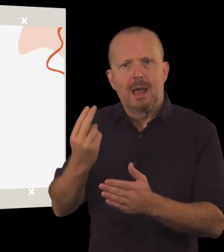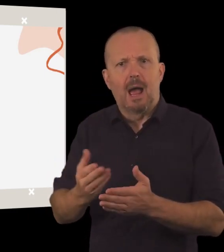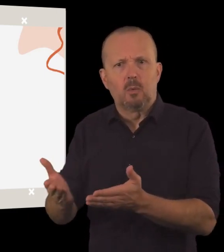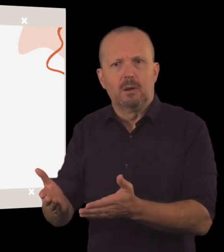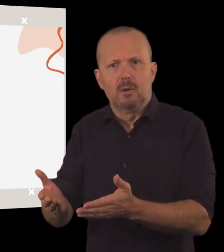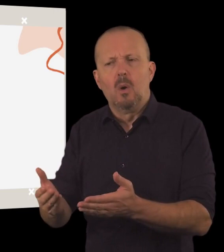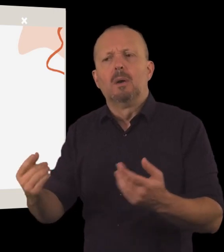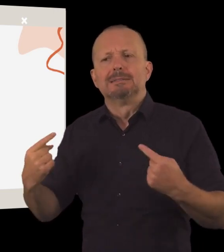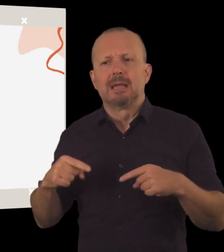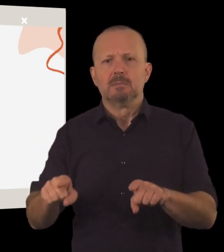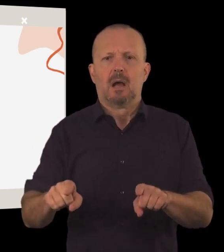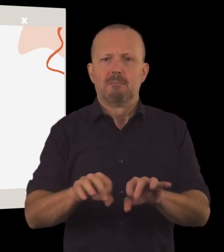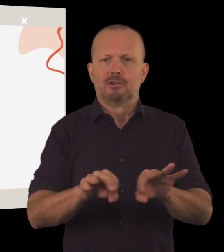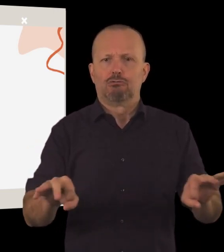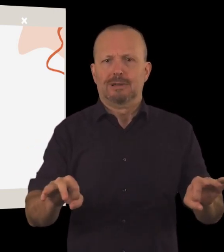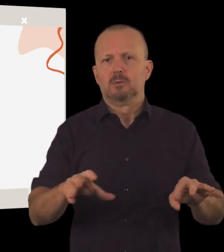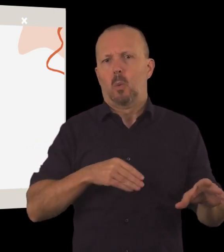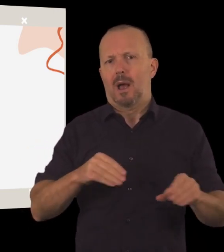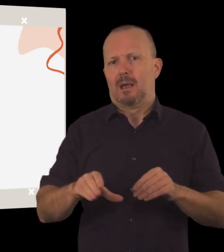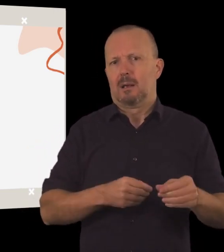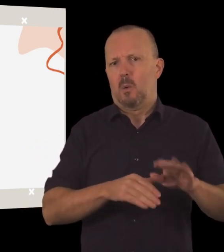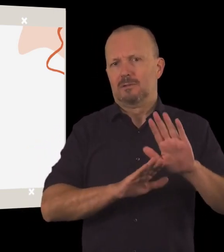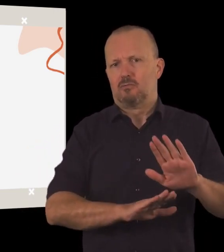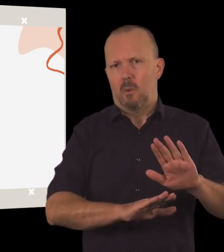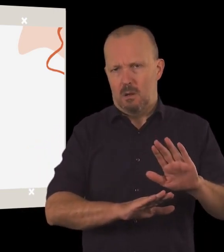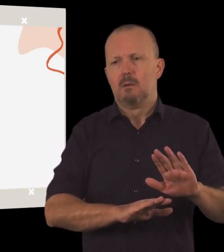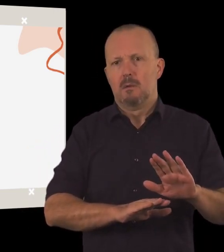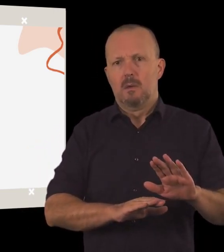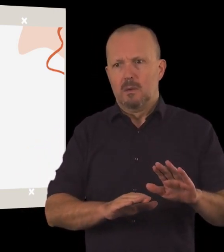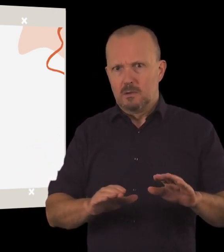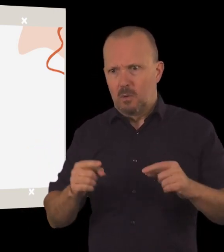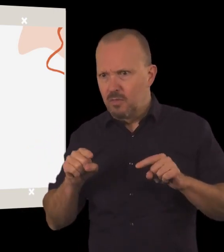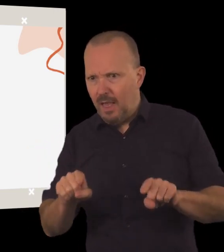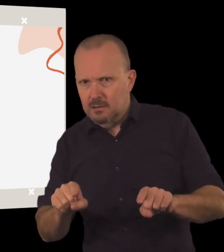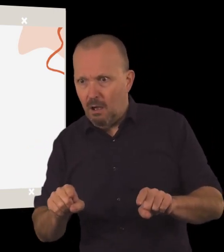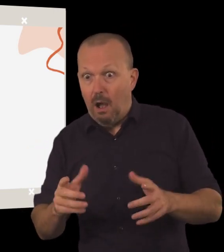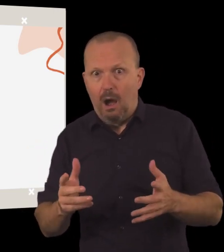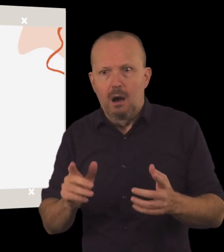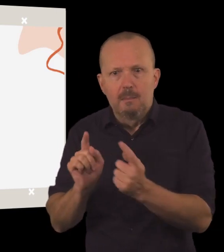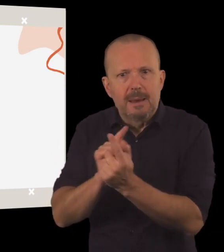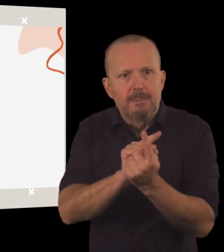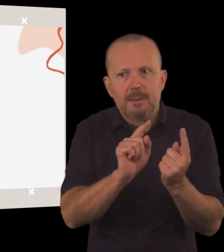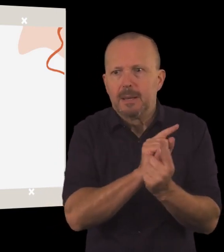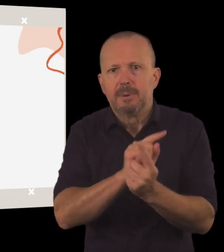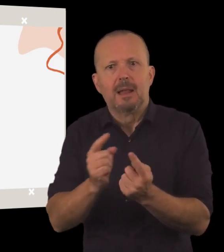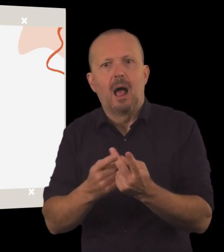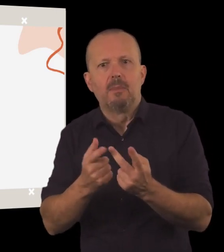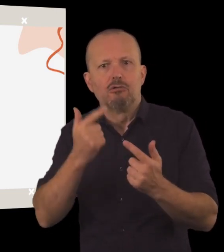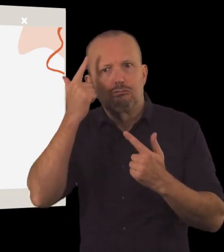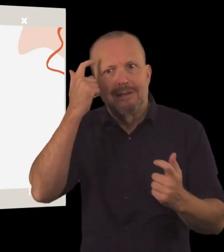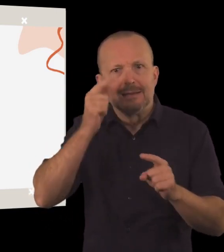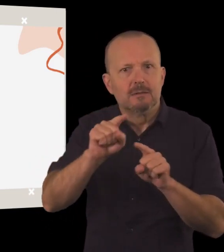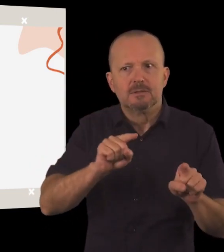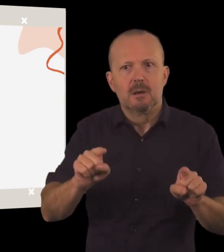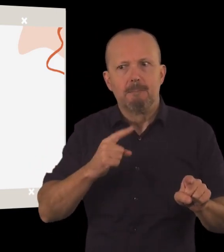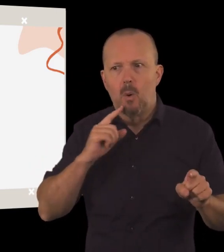my degree through Te Wānanga or Aotearoa, and this really opened up a community for me to meet other creatives